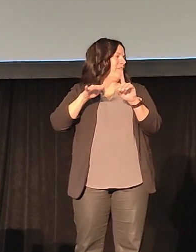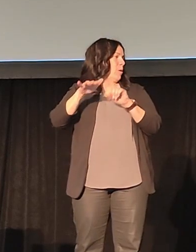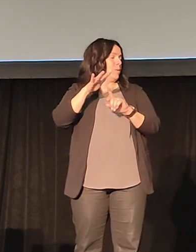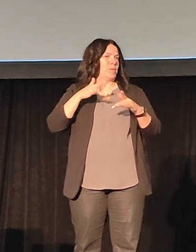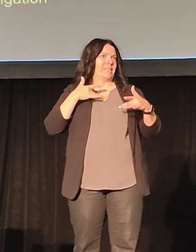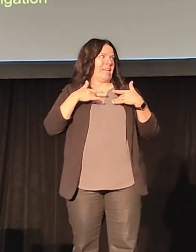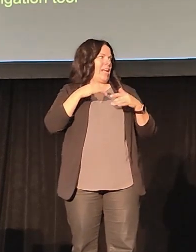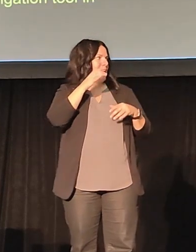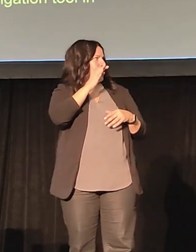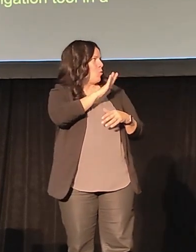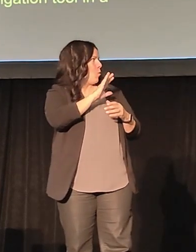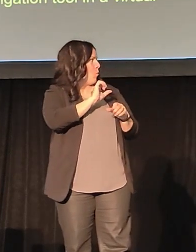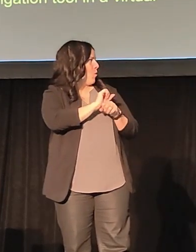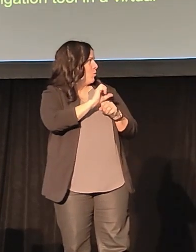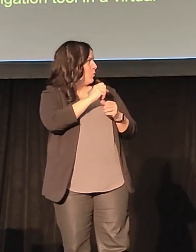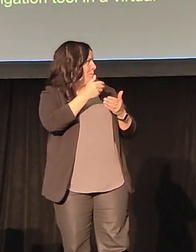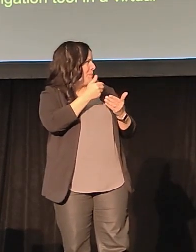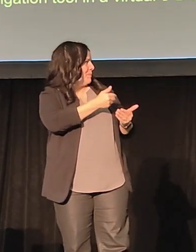welcome.